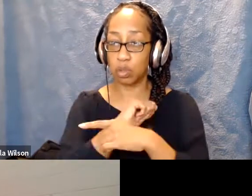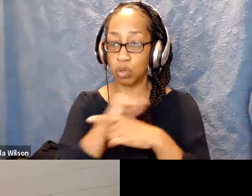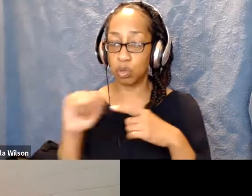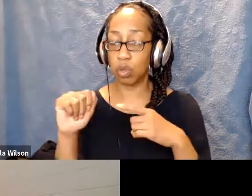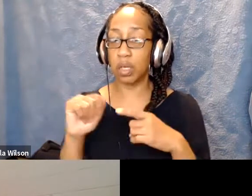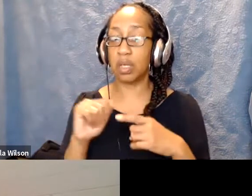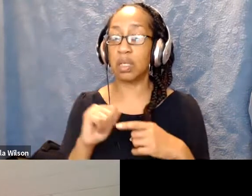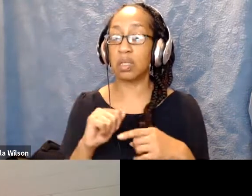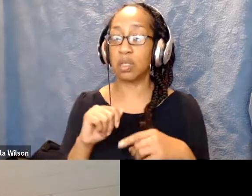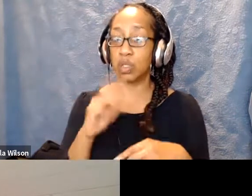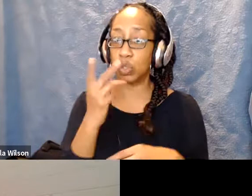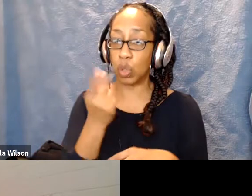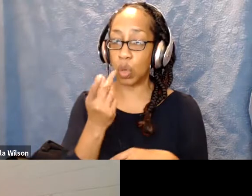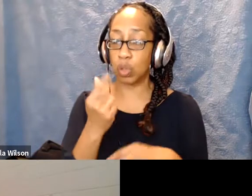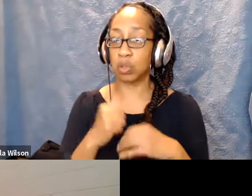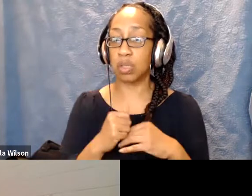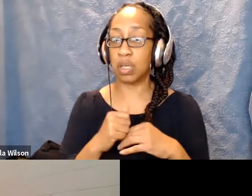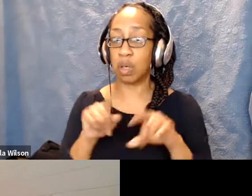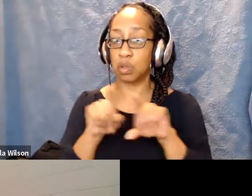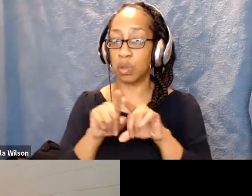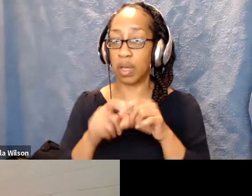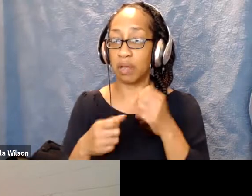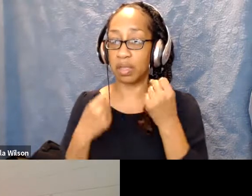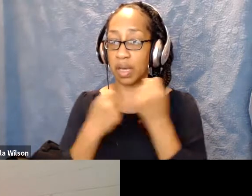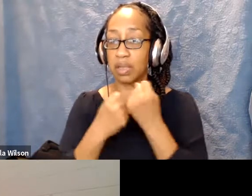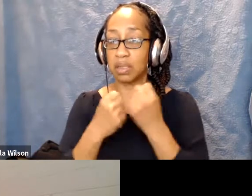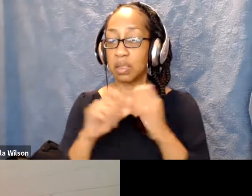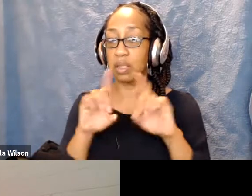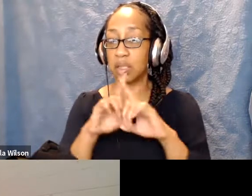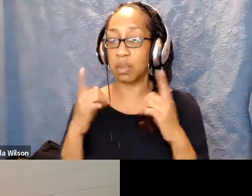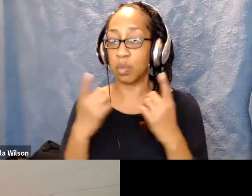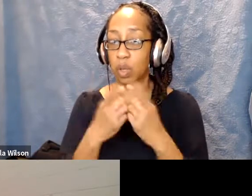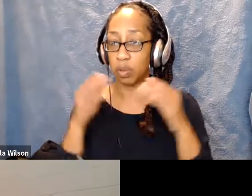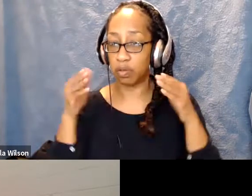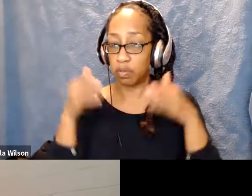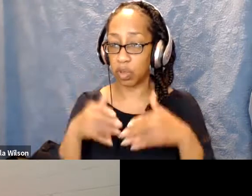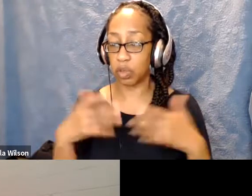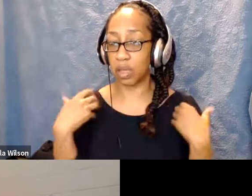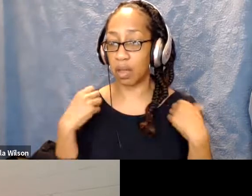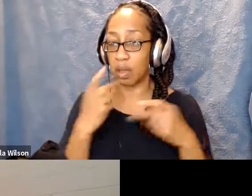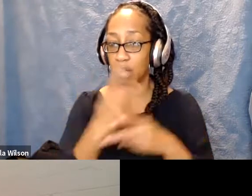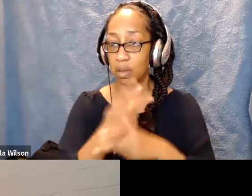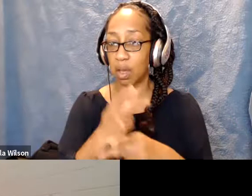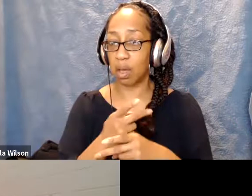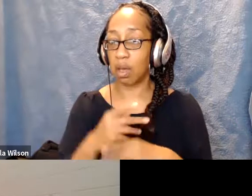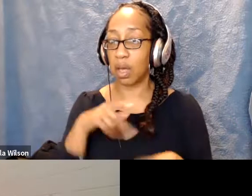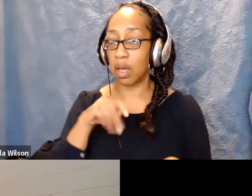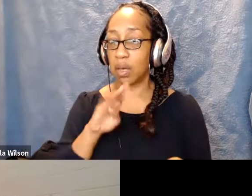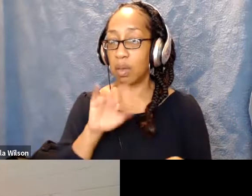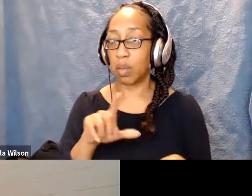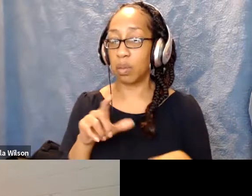dogs. We have an advocacy department which focuses on healthcare, transportation, public access, and housing